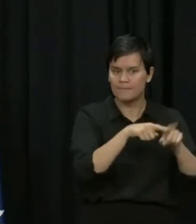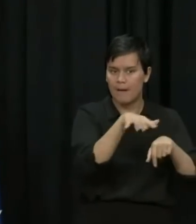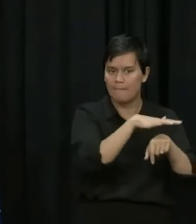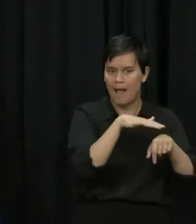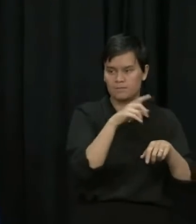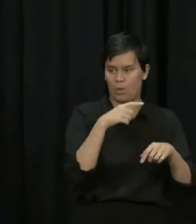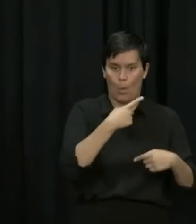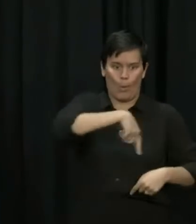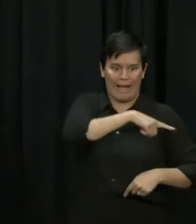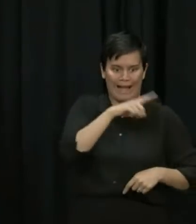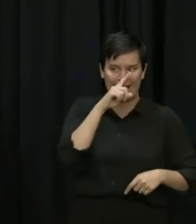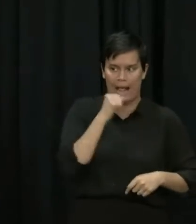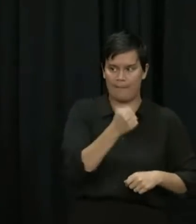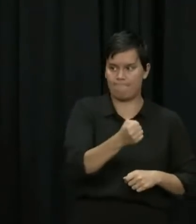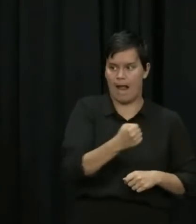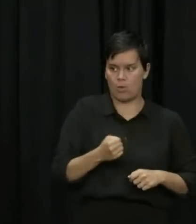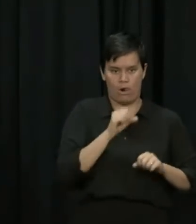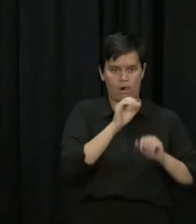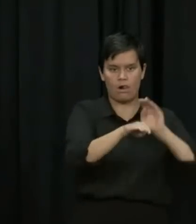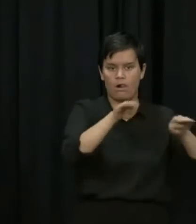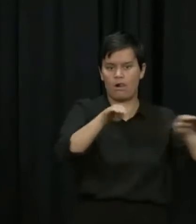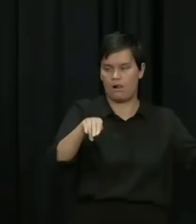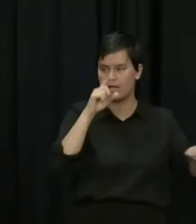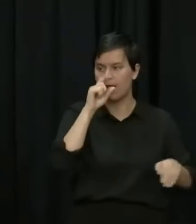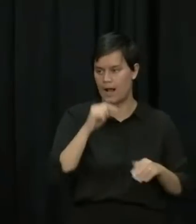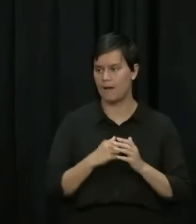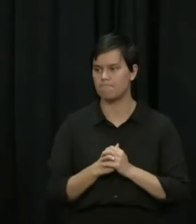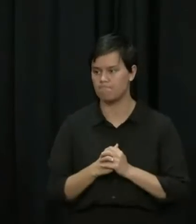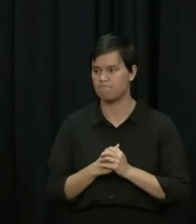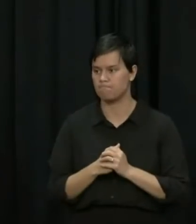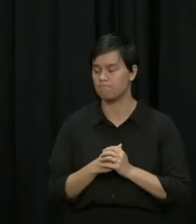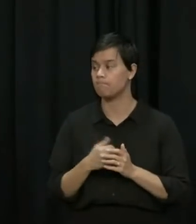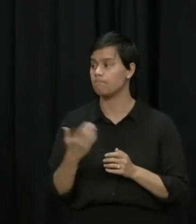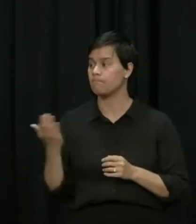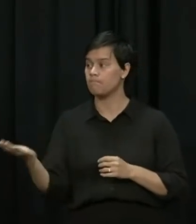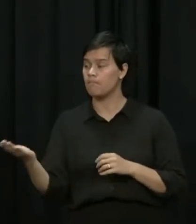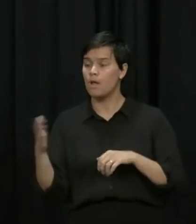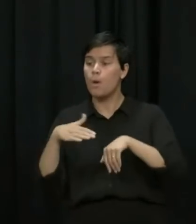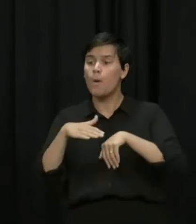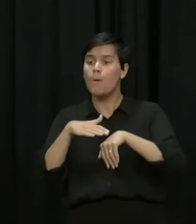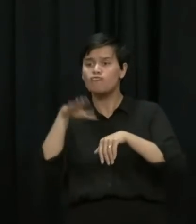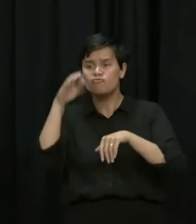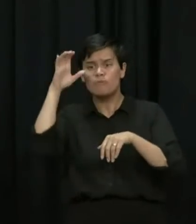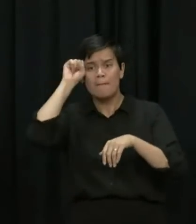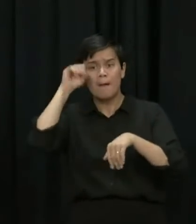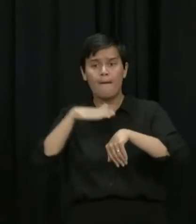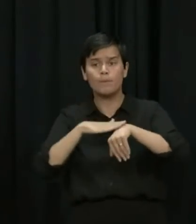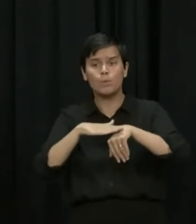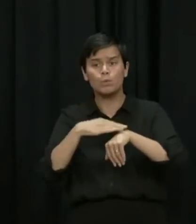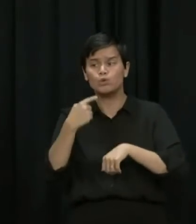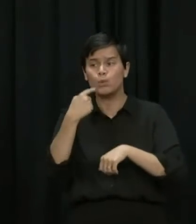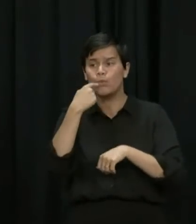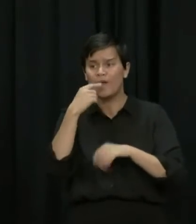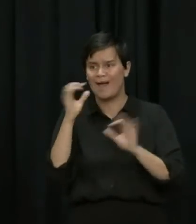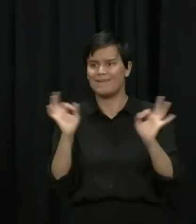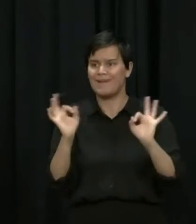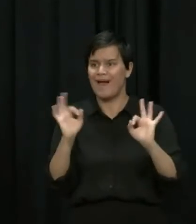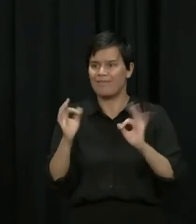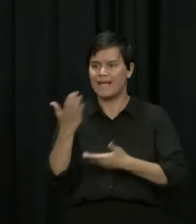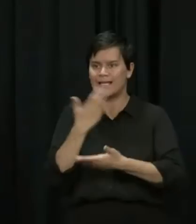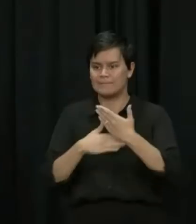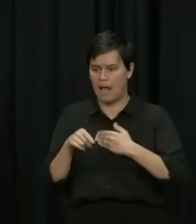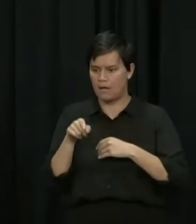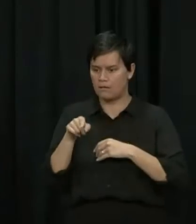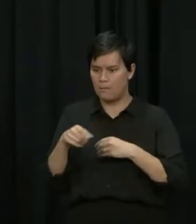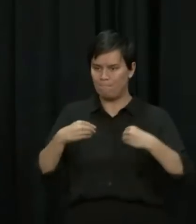function is not a substitute. It doesn't tell us precisely your venues, it just tells us those you were nearby. We still need those venue lists,